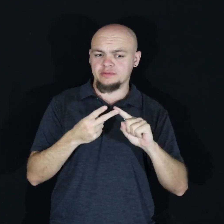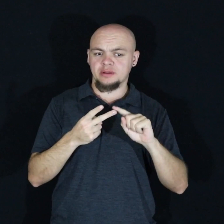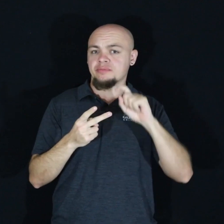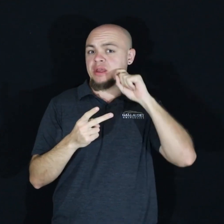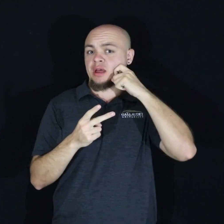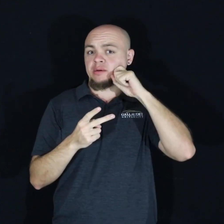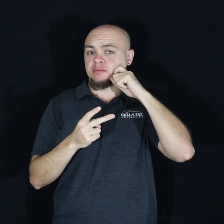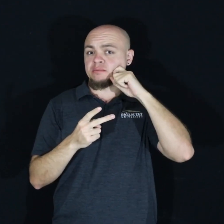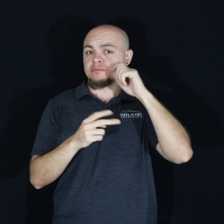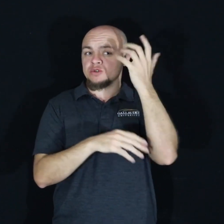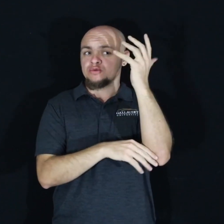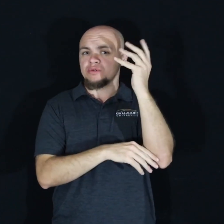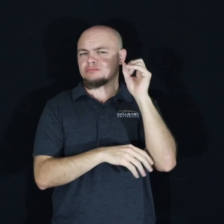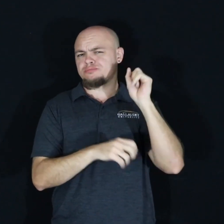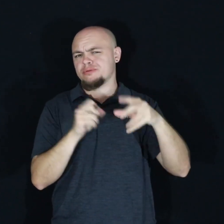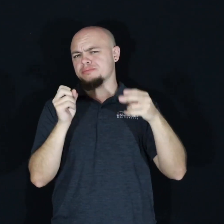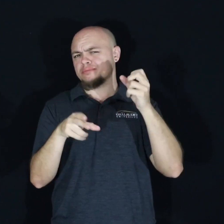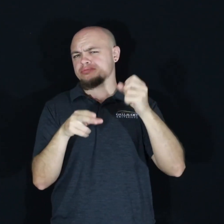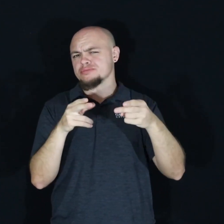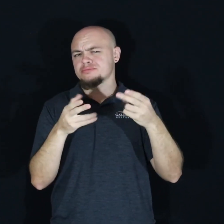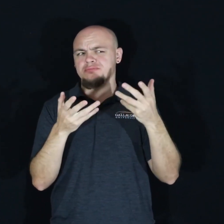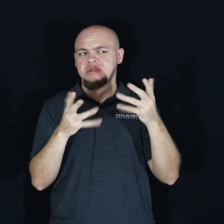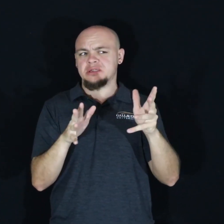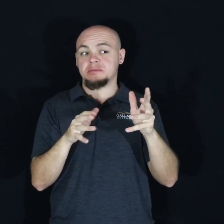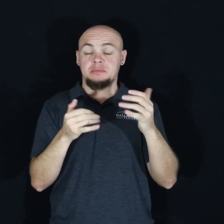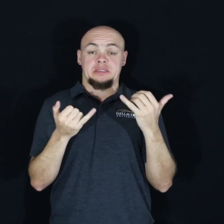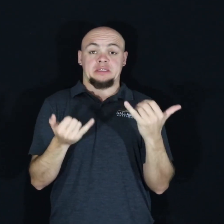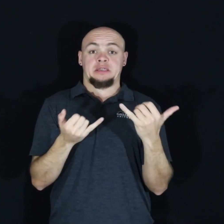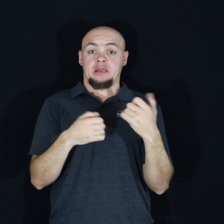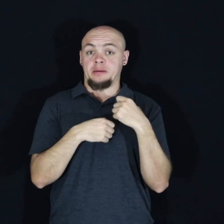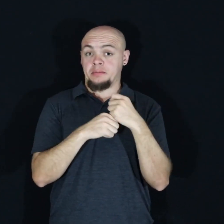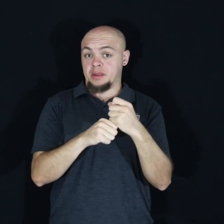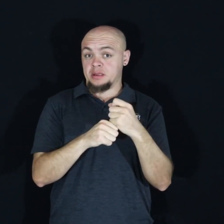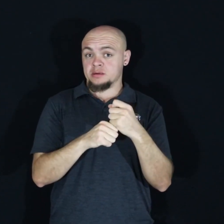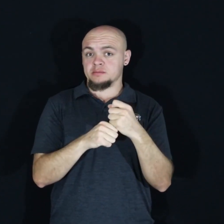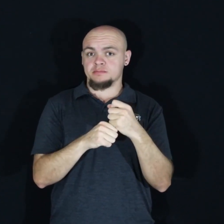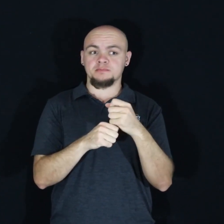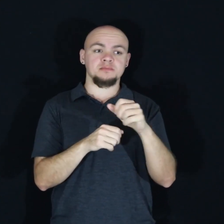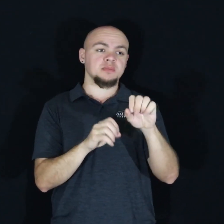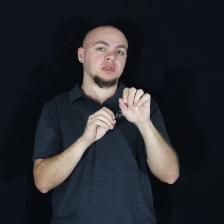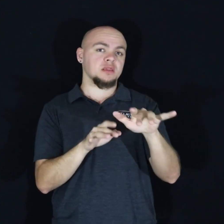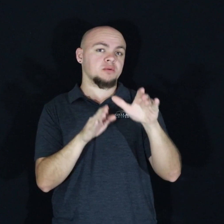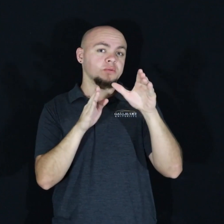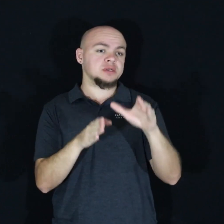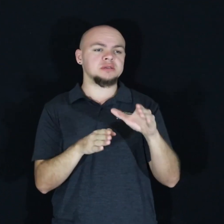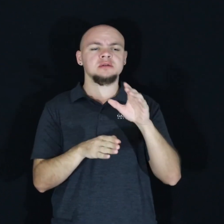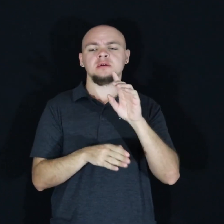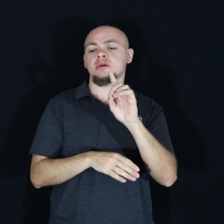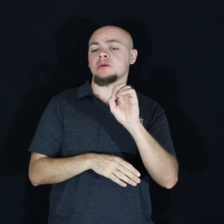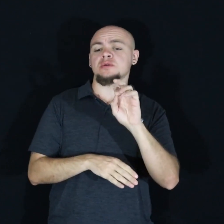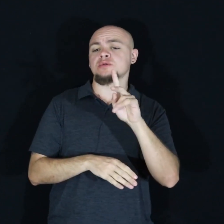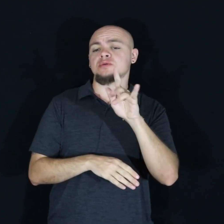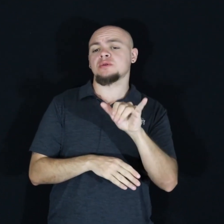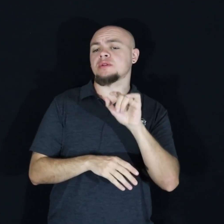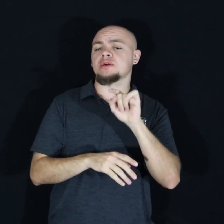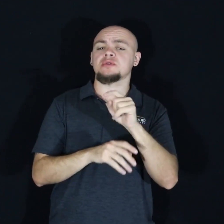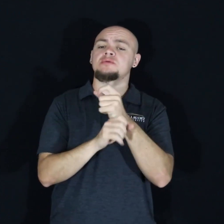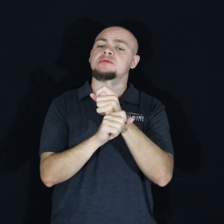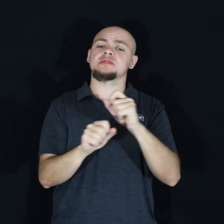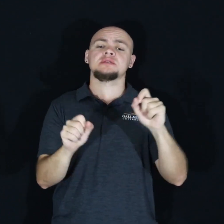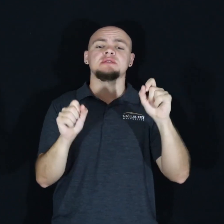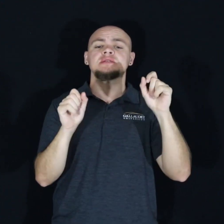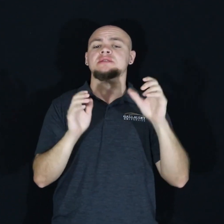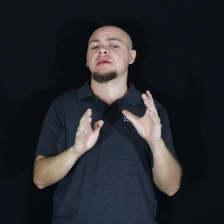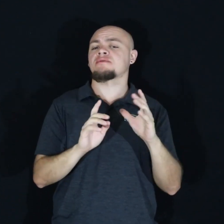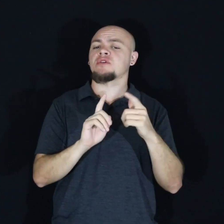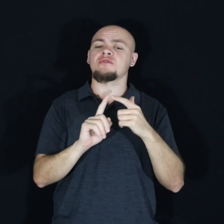But I think if The Wizard of Oz were made today, the wizard would say, "Dorothy, you are the savior of Oz that